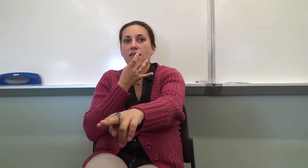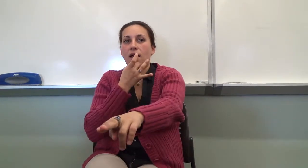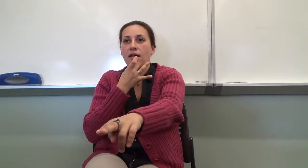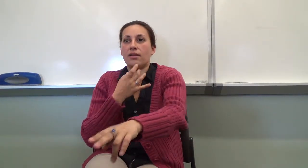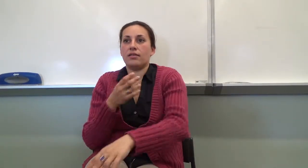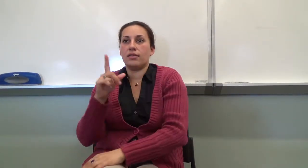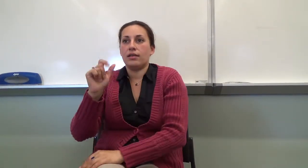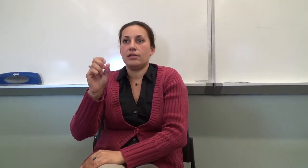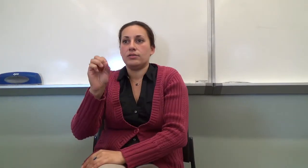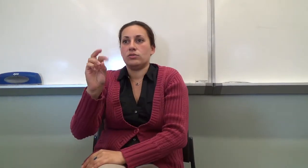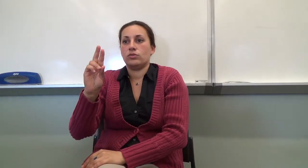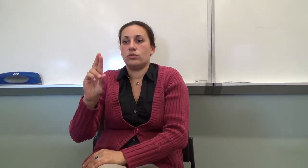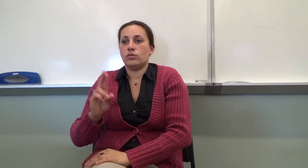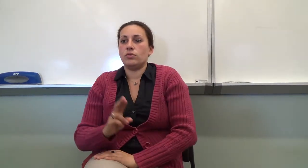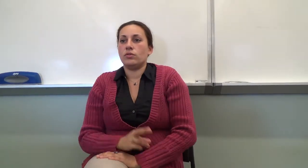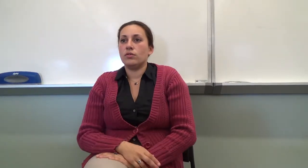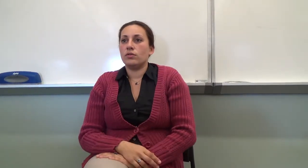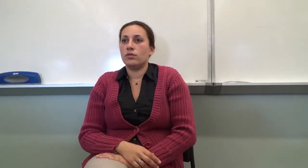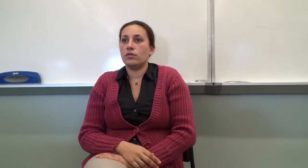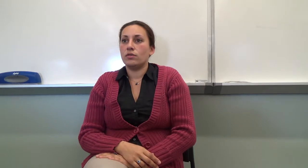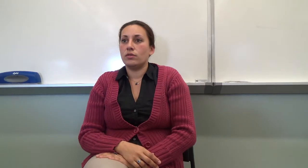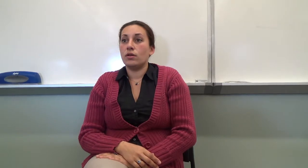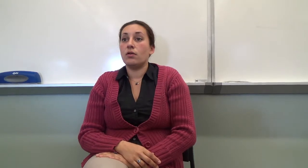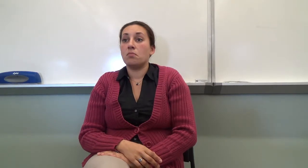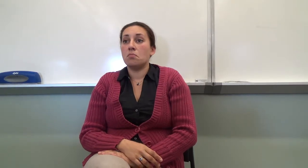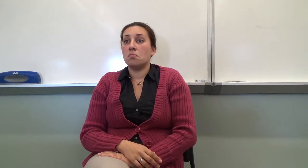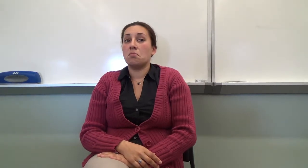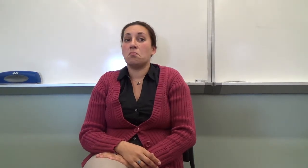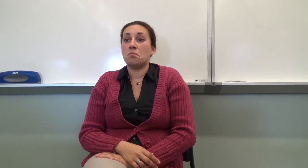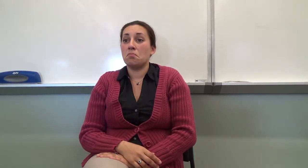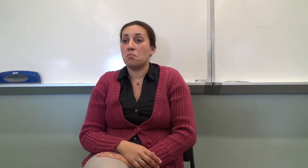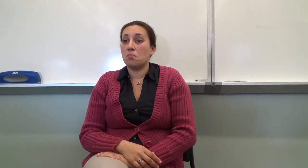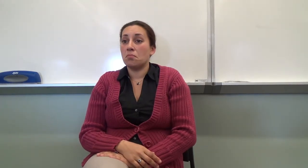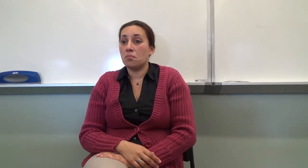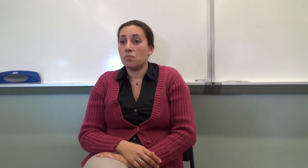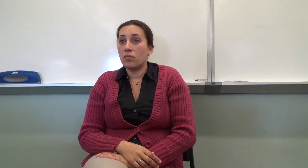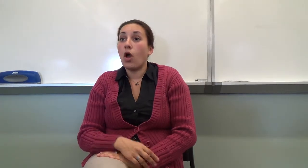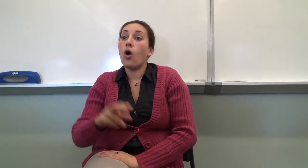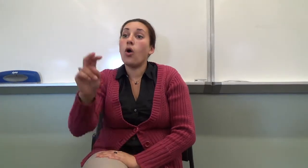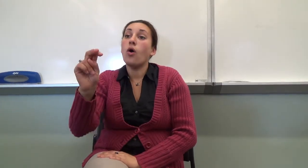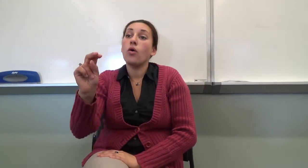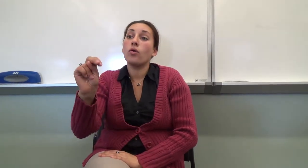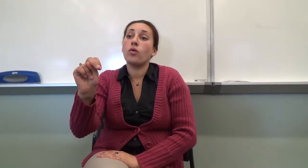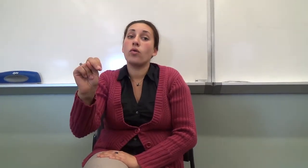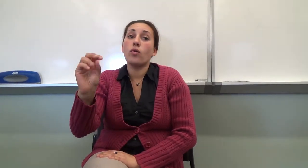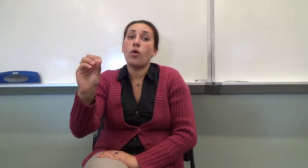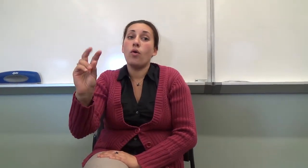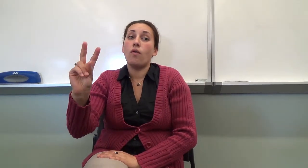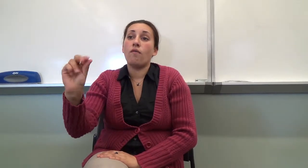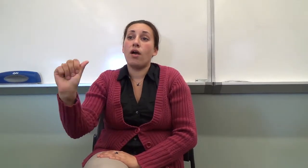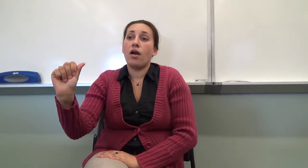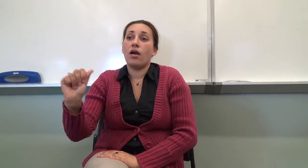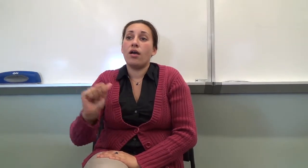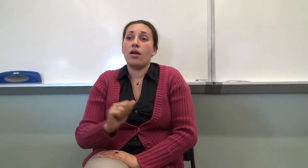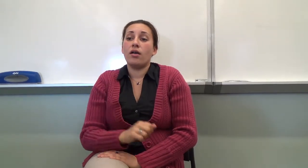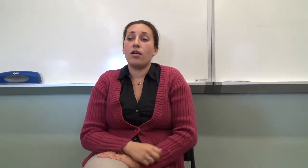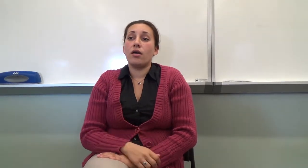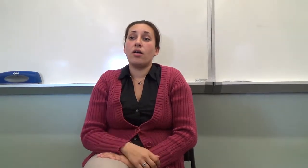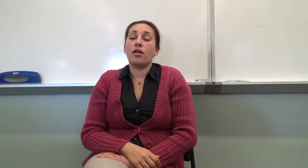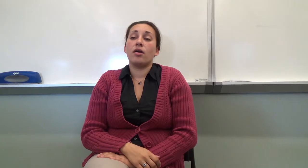So instead of having a line go infinitely in both directions, what you've got with a ray is you start here, let's